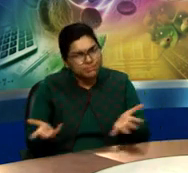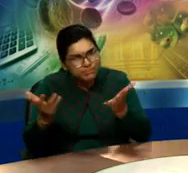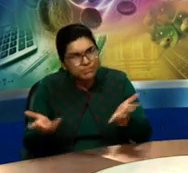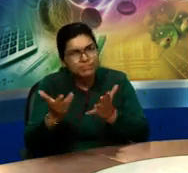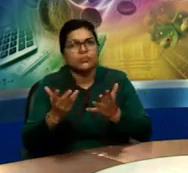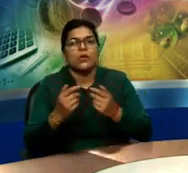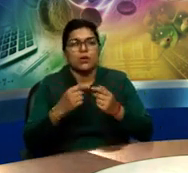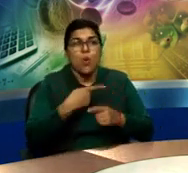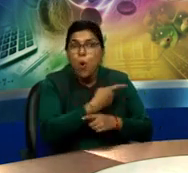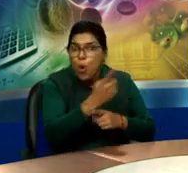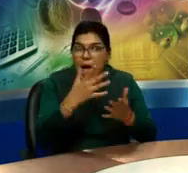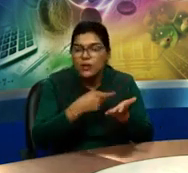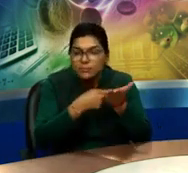and respectful to all.